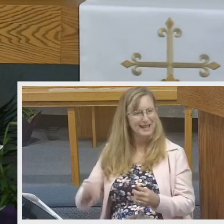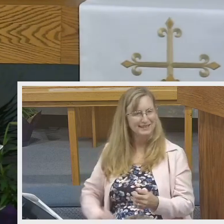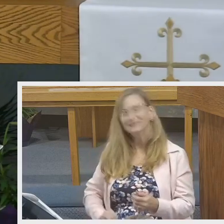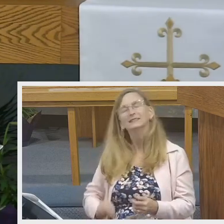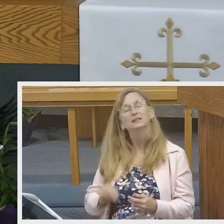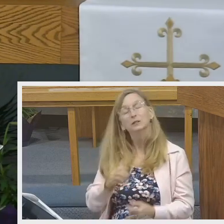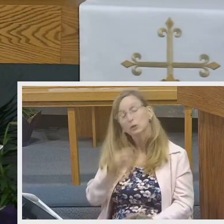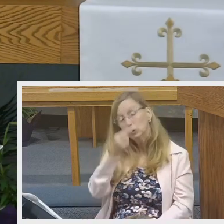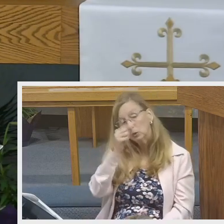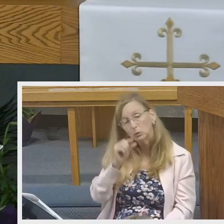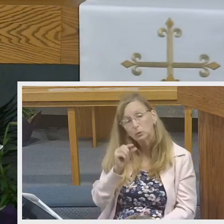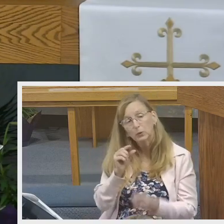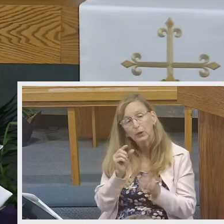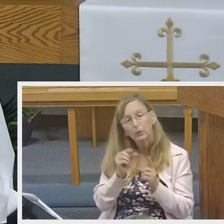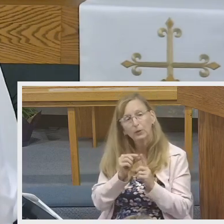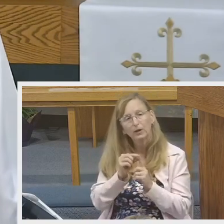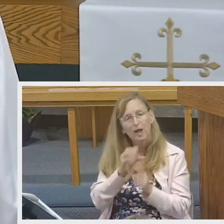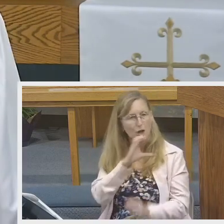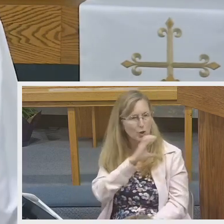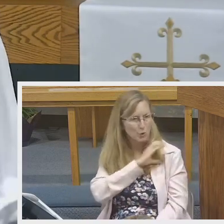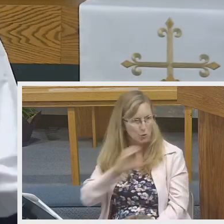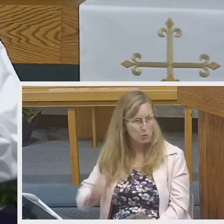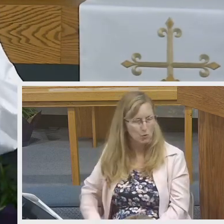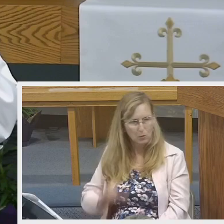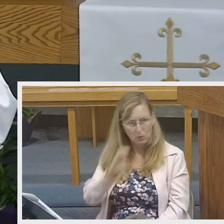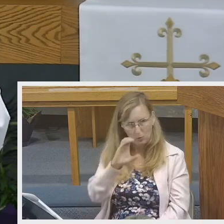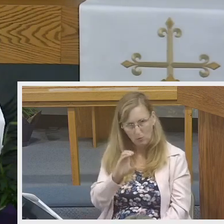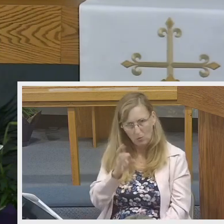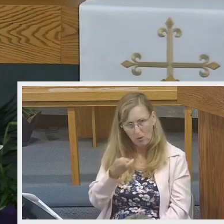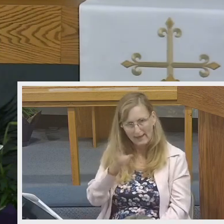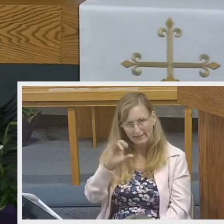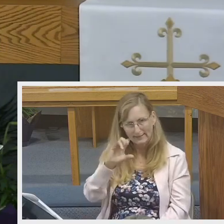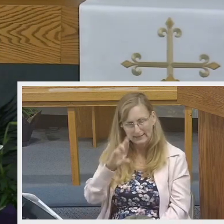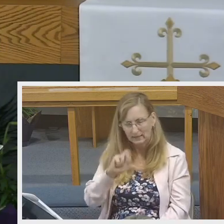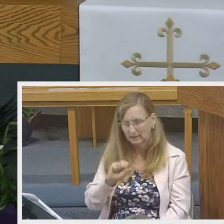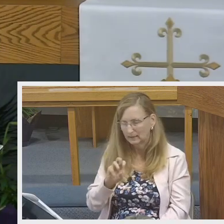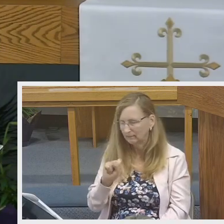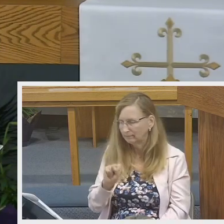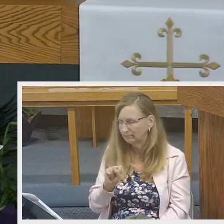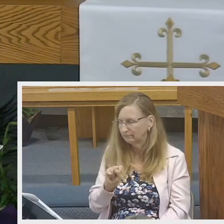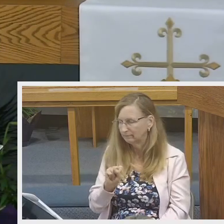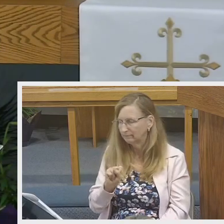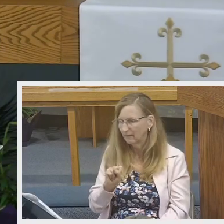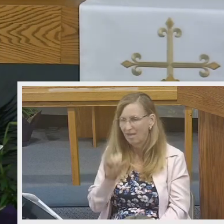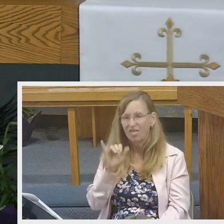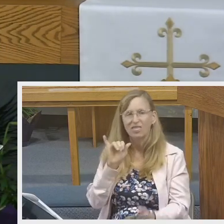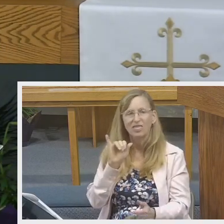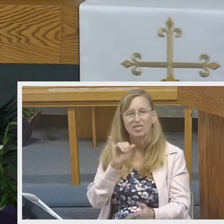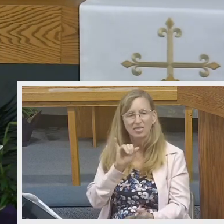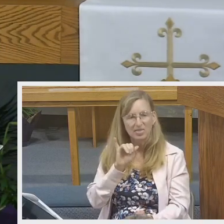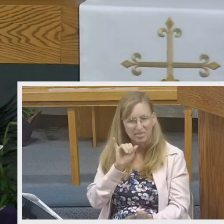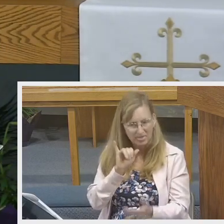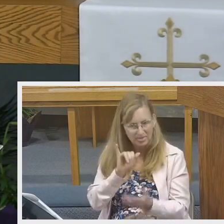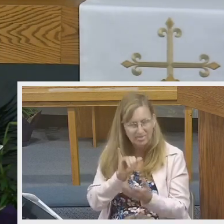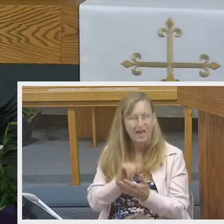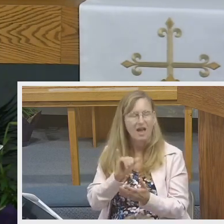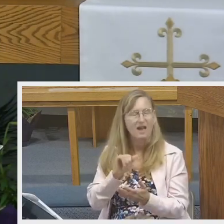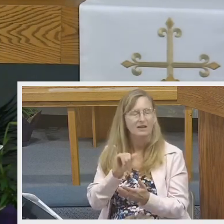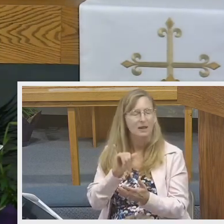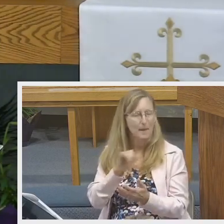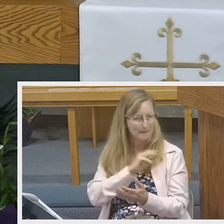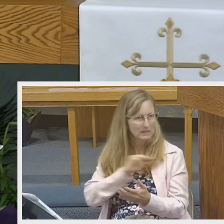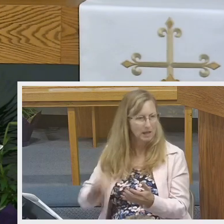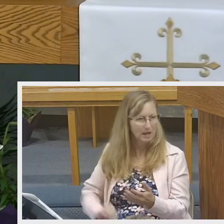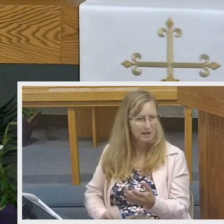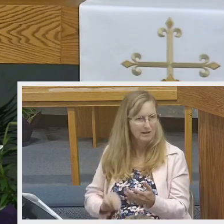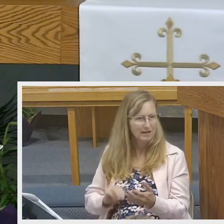Greek word is Christ. I'm the Messiah. I'm the Christ. And thousands